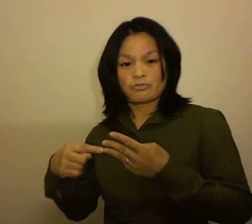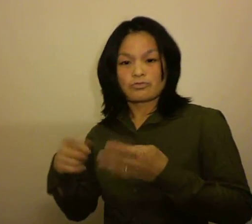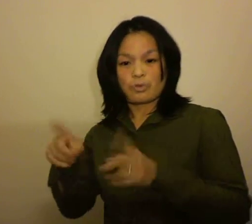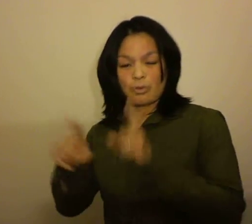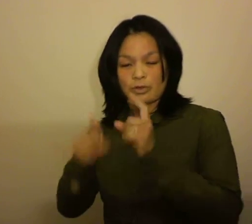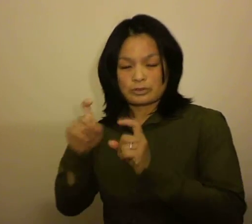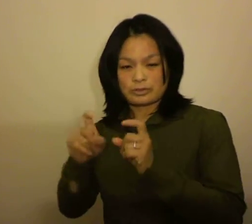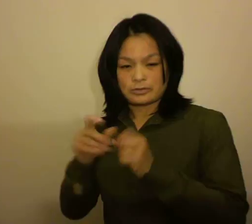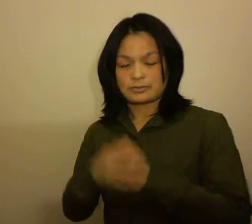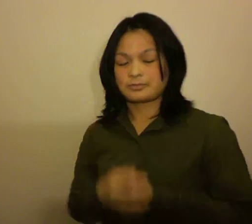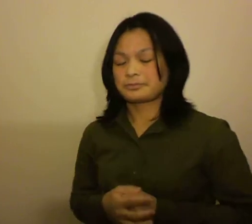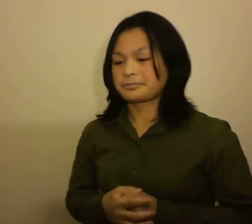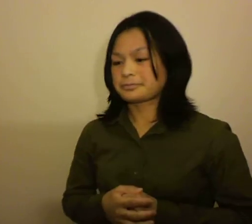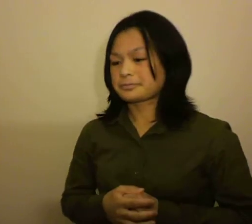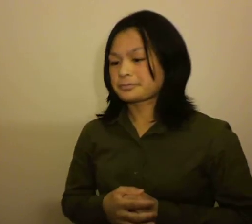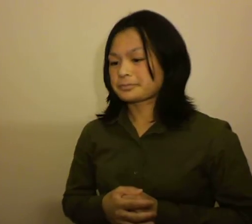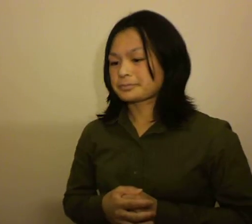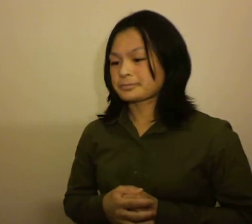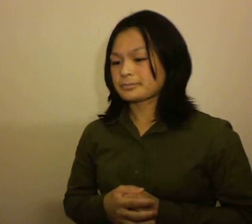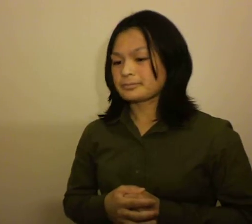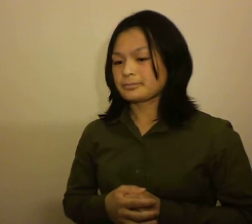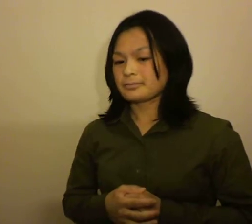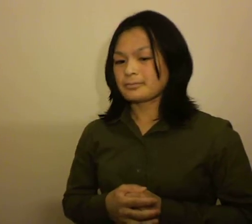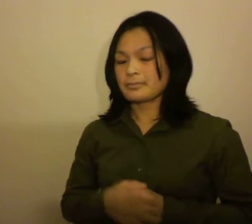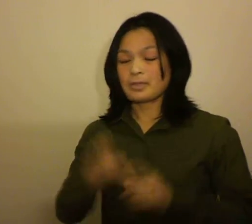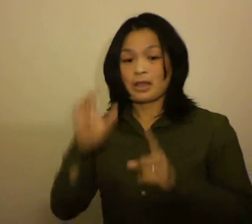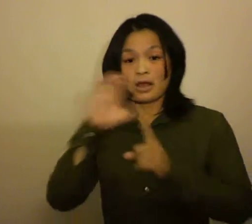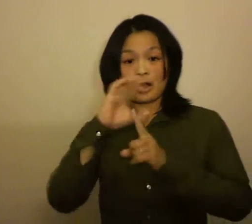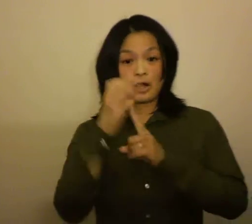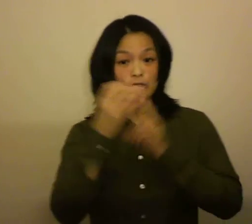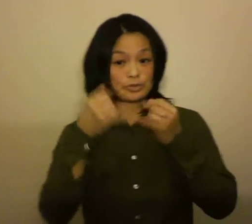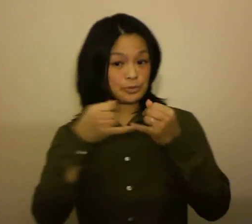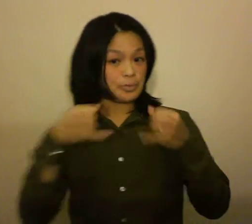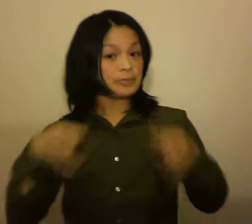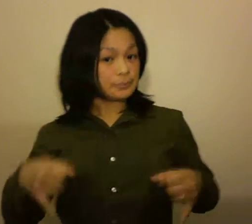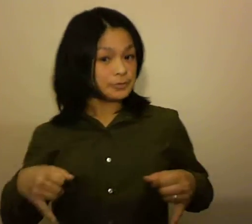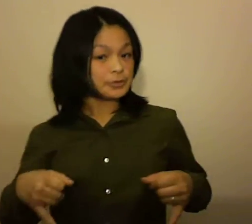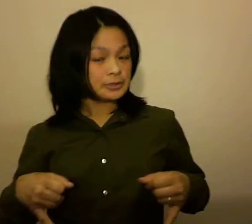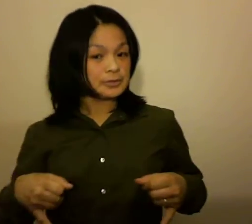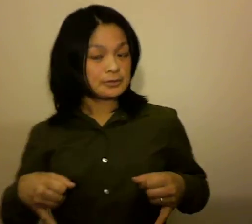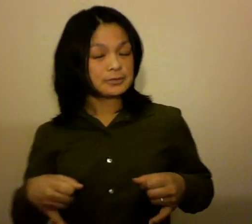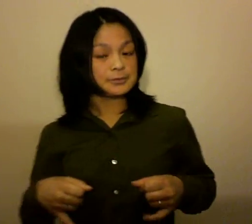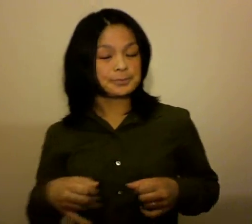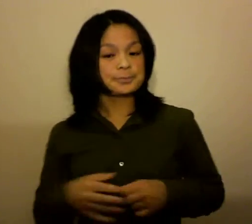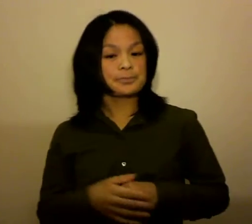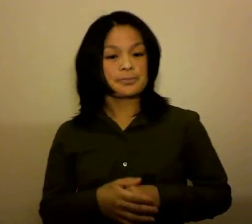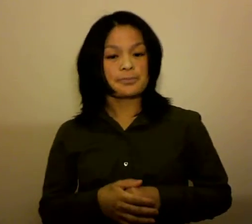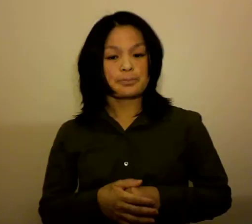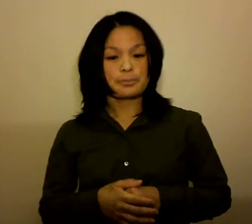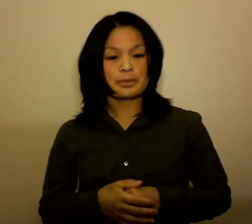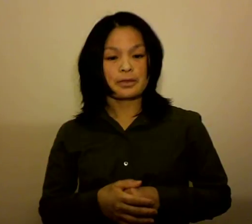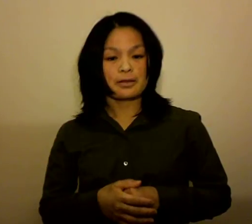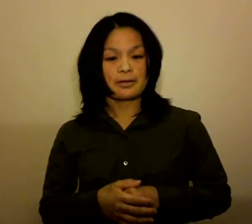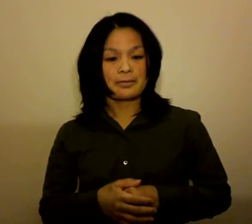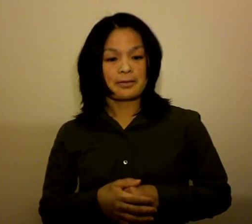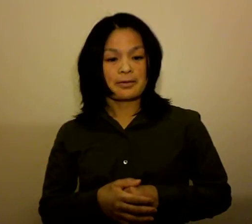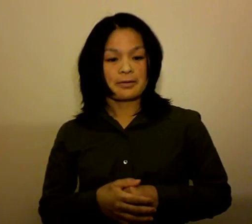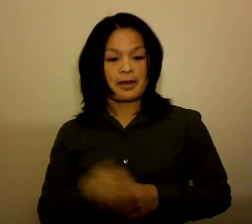case. In terms of cultural boundaries, based on my earlier definitions, there are a couple of really excellent exercises that you can